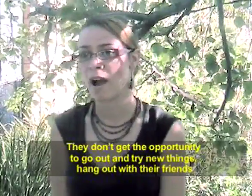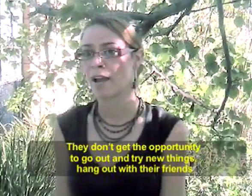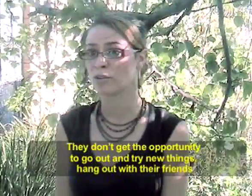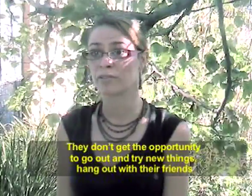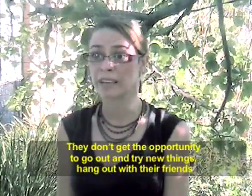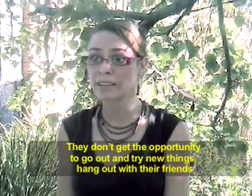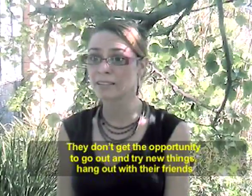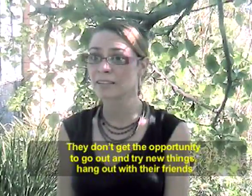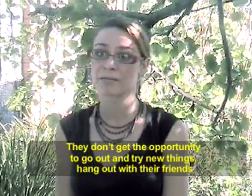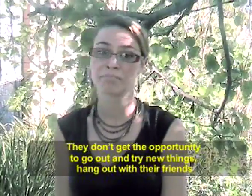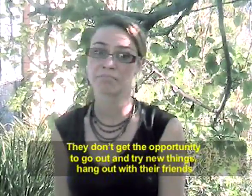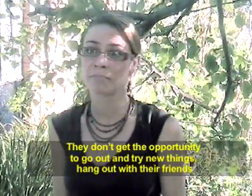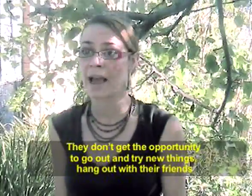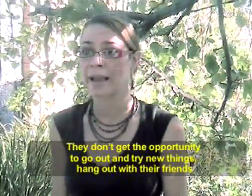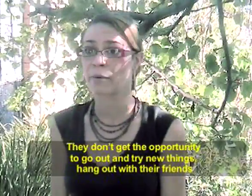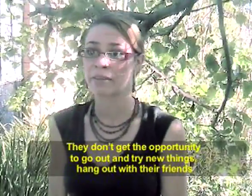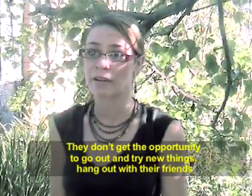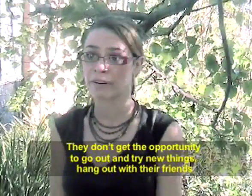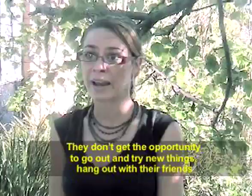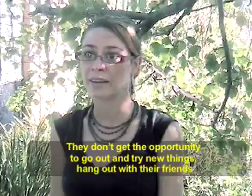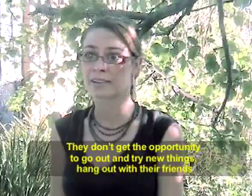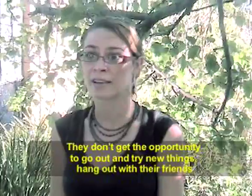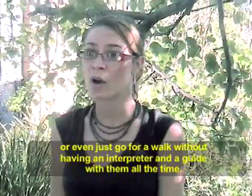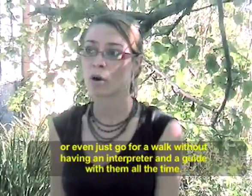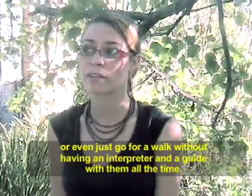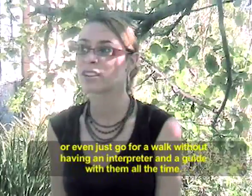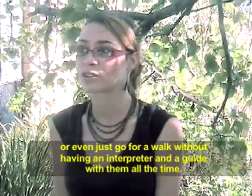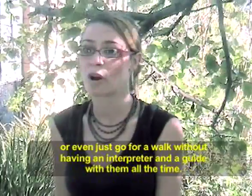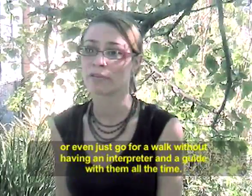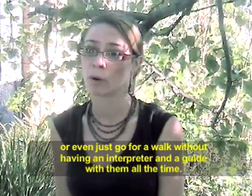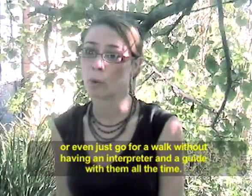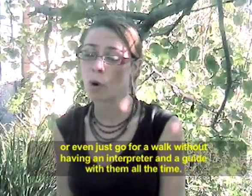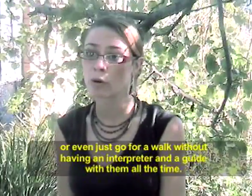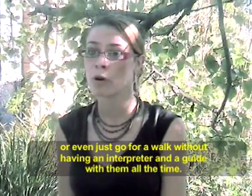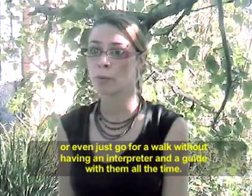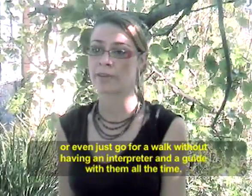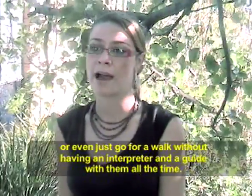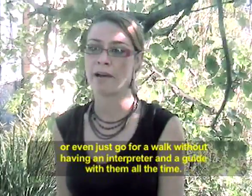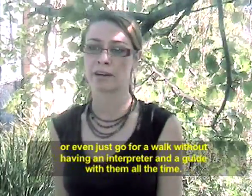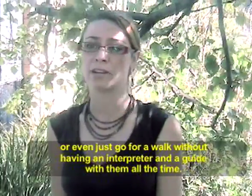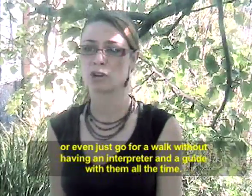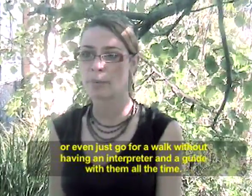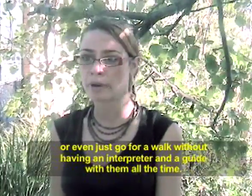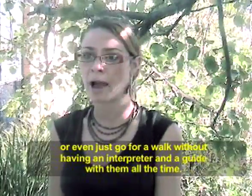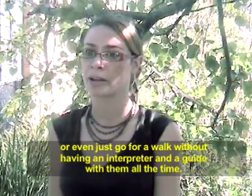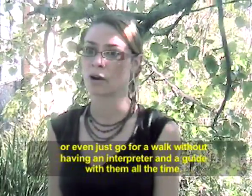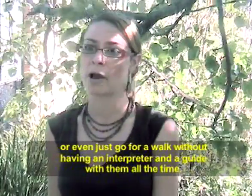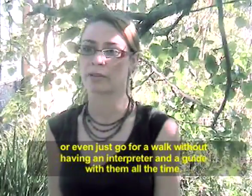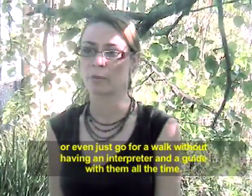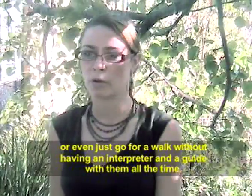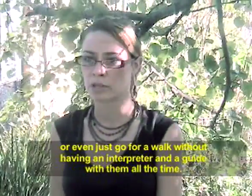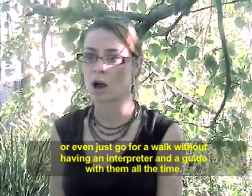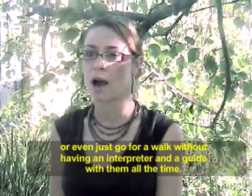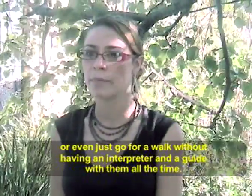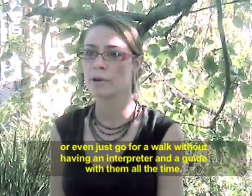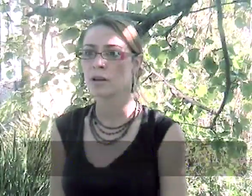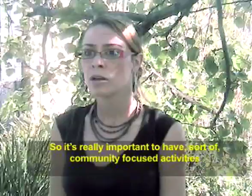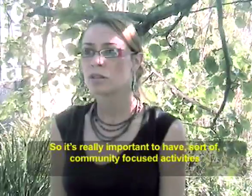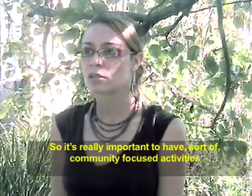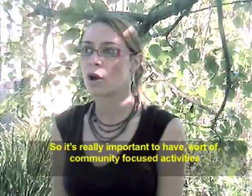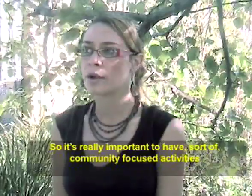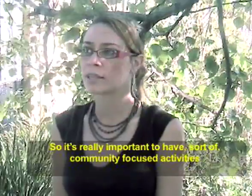and try new things, hang out with their friends, or even just go for a walk without having an interpreter and a guide with them all the